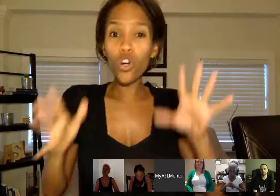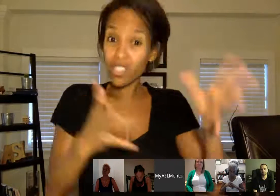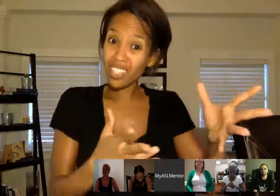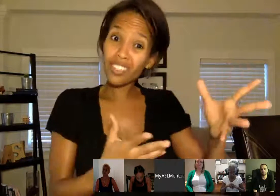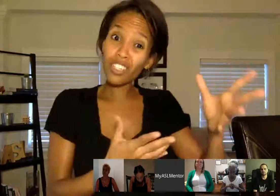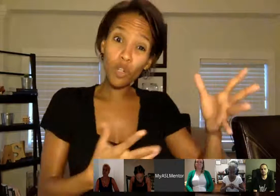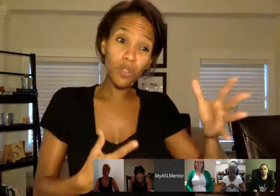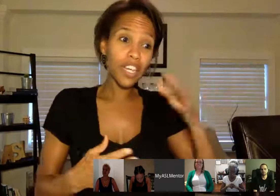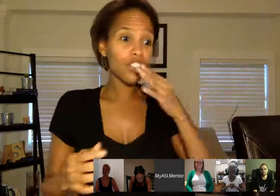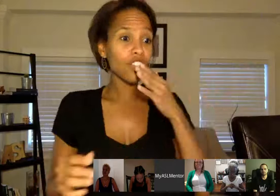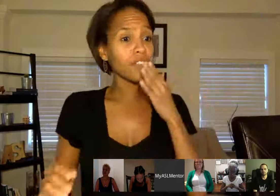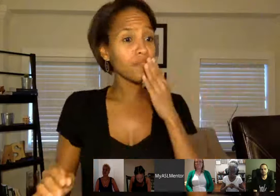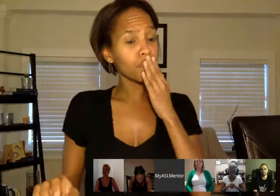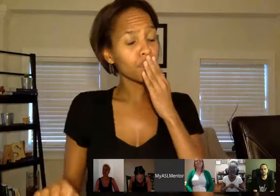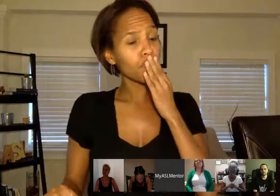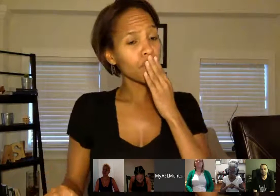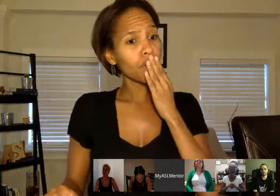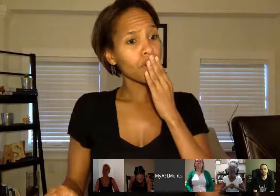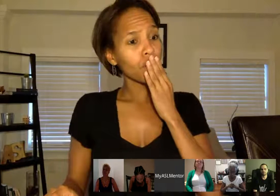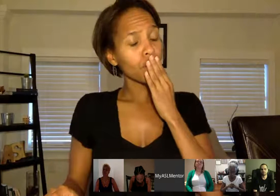It works in this interpretation.